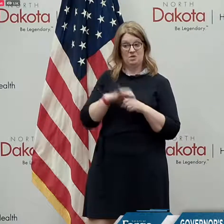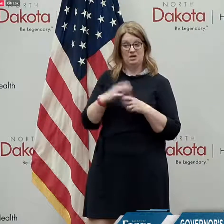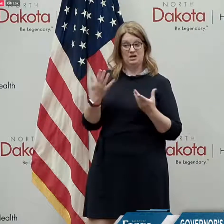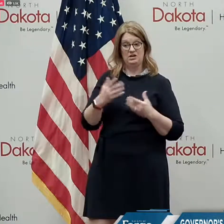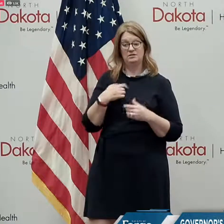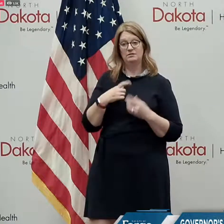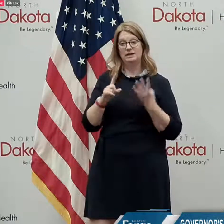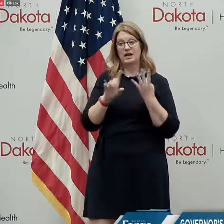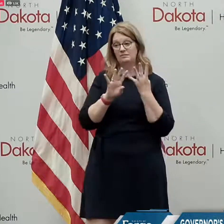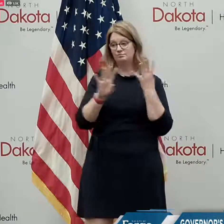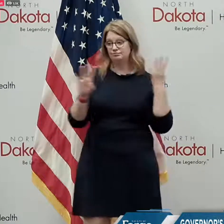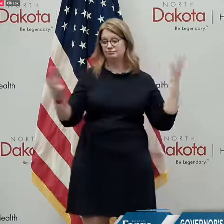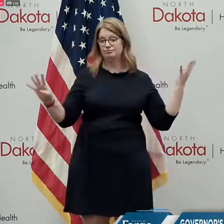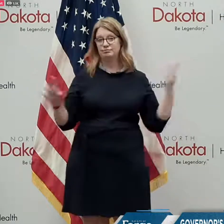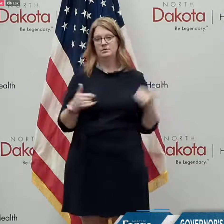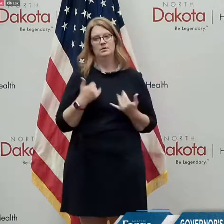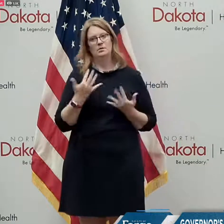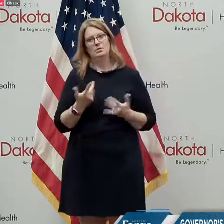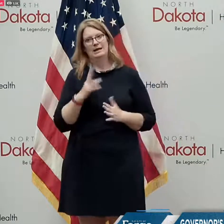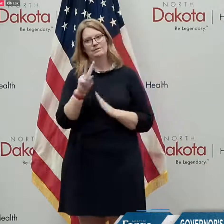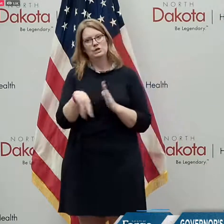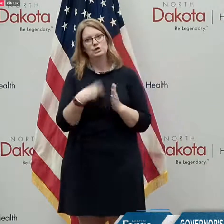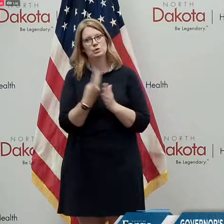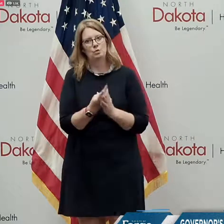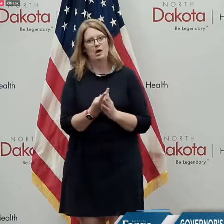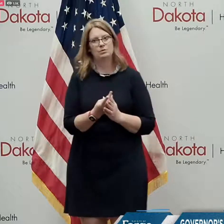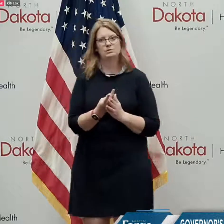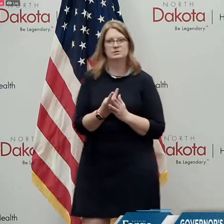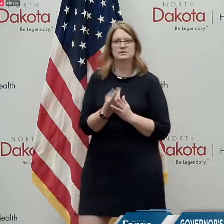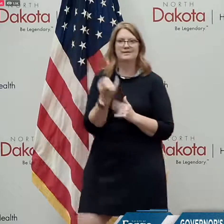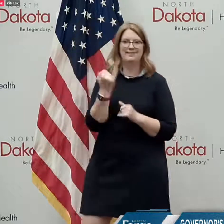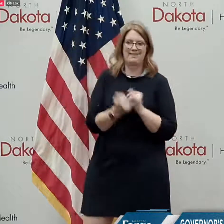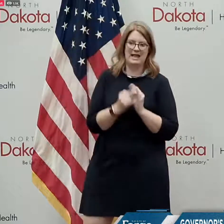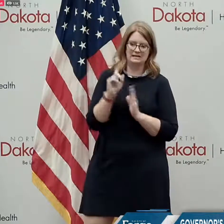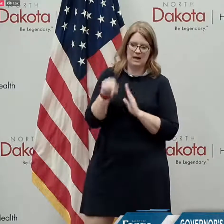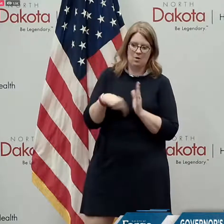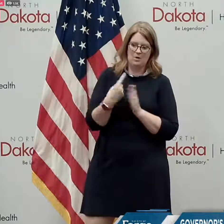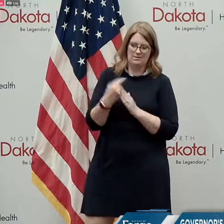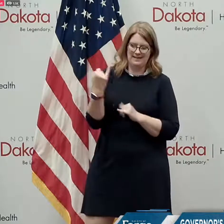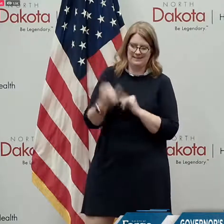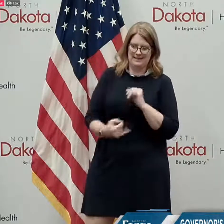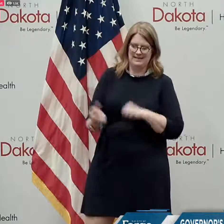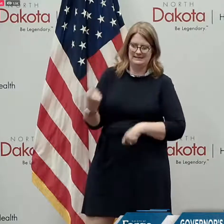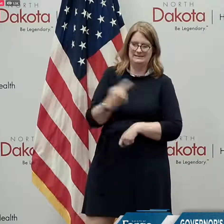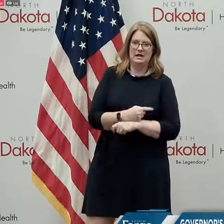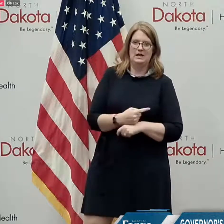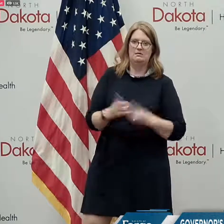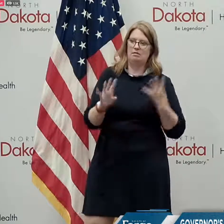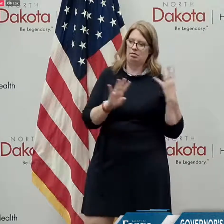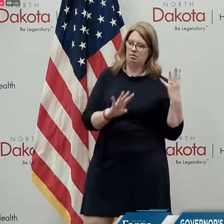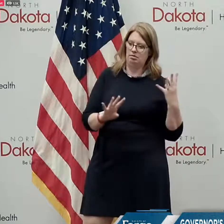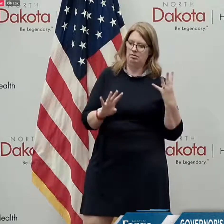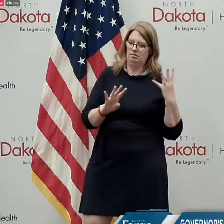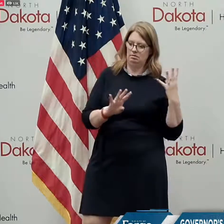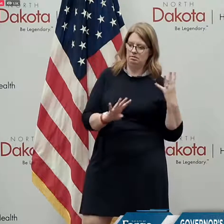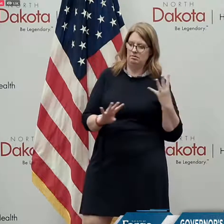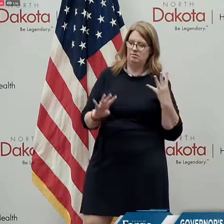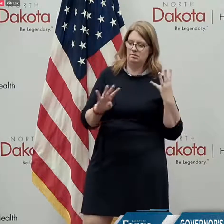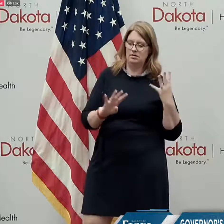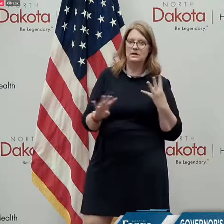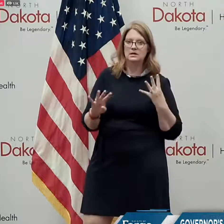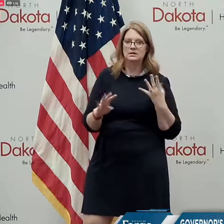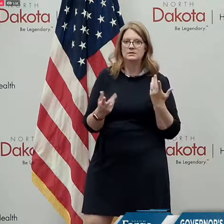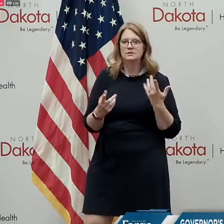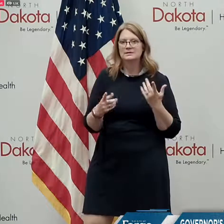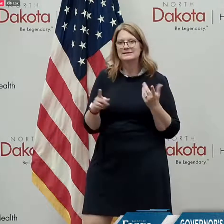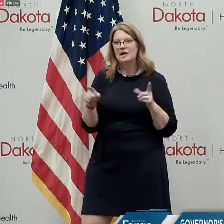stood in line for 2 hours to do that. The last hour of the last day of the election, you probably we'd want to try to anticipate that